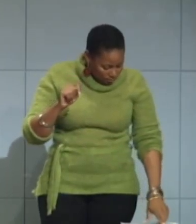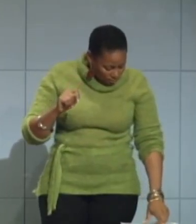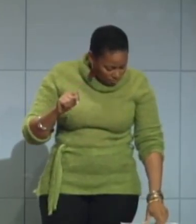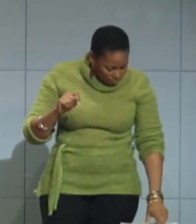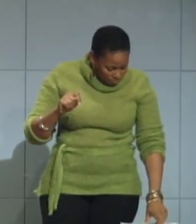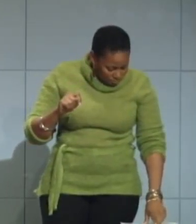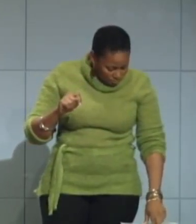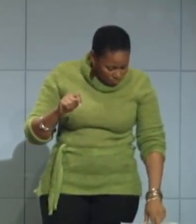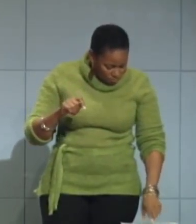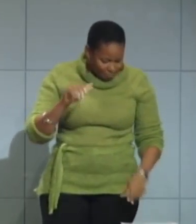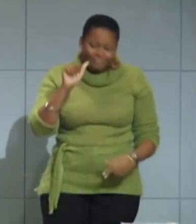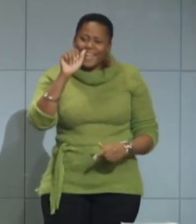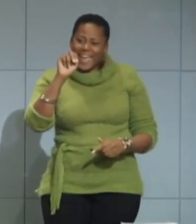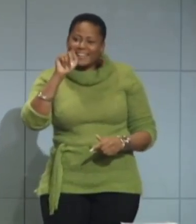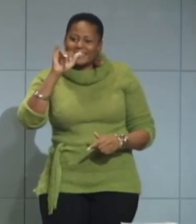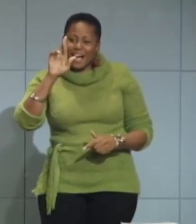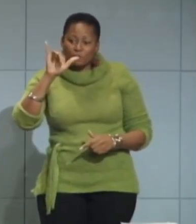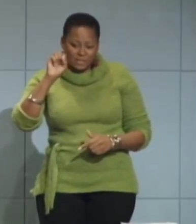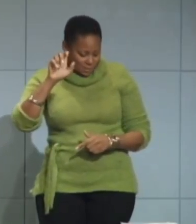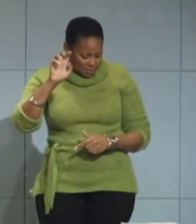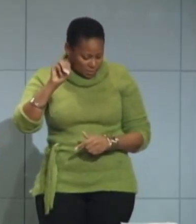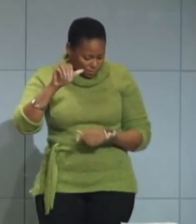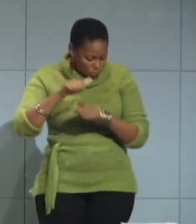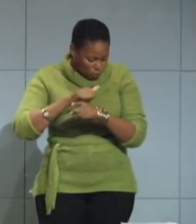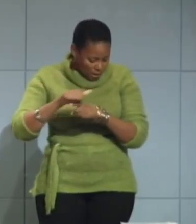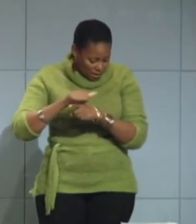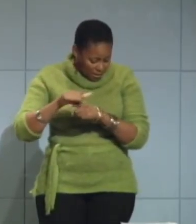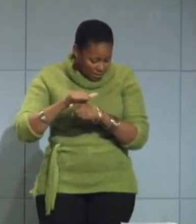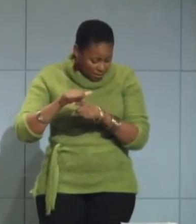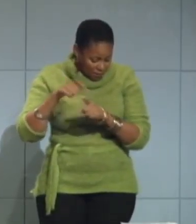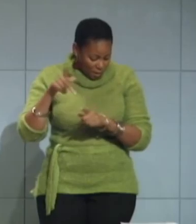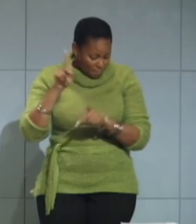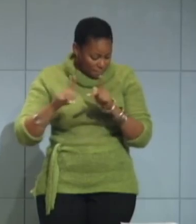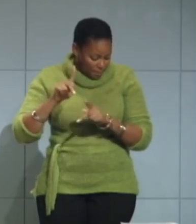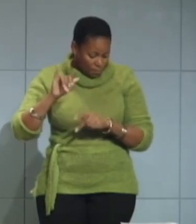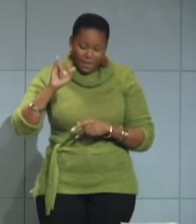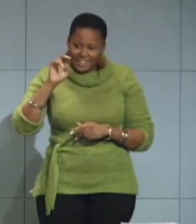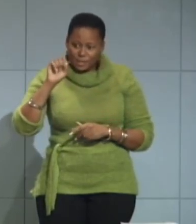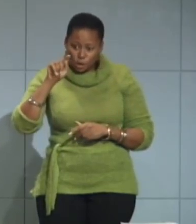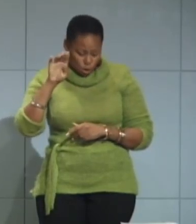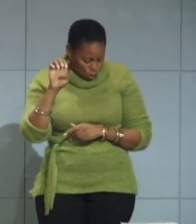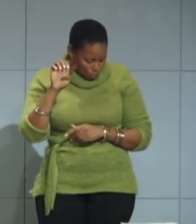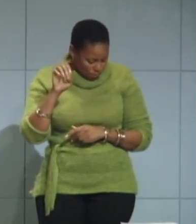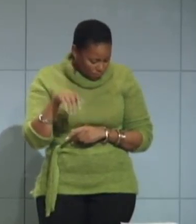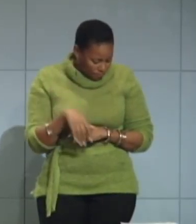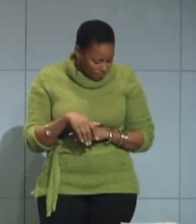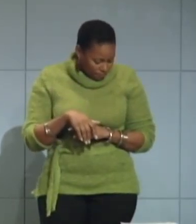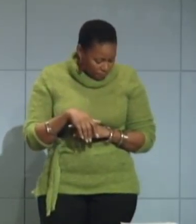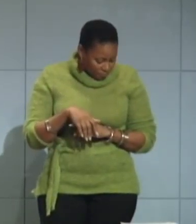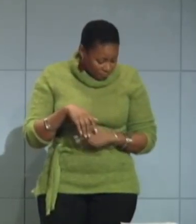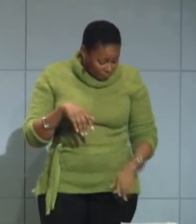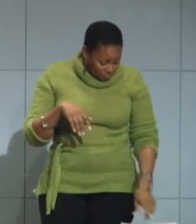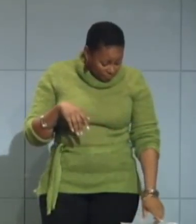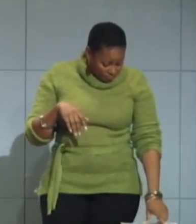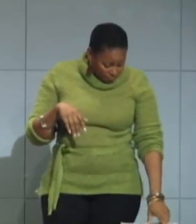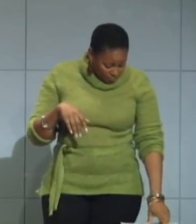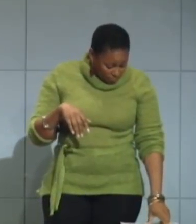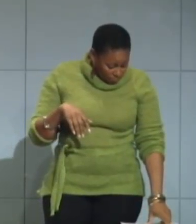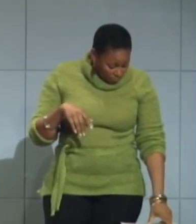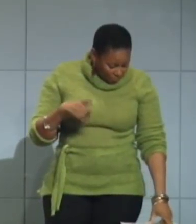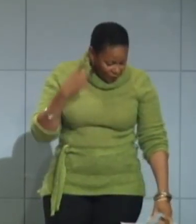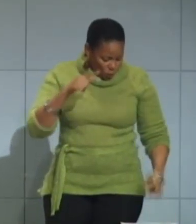I would also like to thank the Office of the President and the Provost for their steadfast support and encouragement for this event